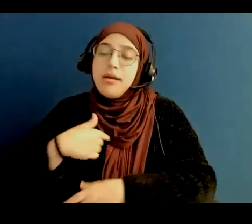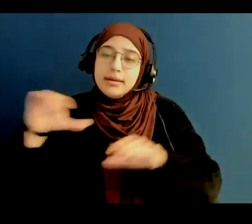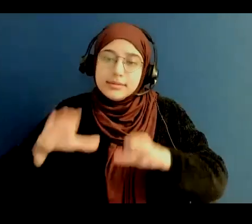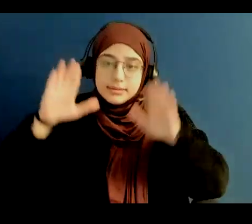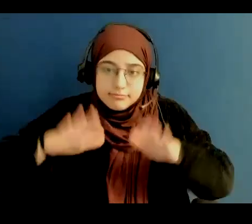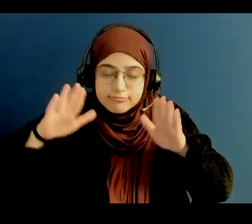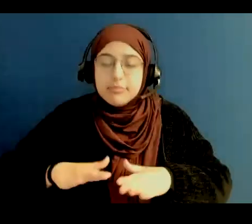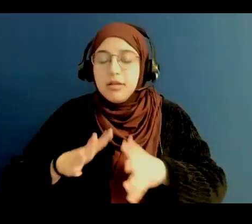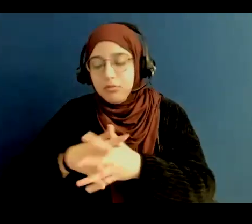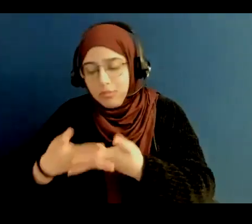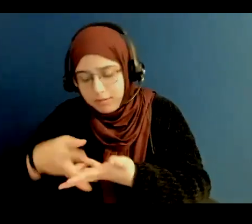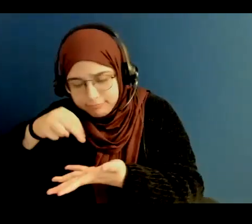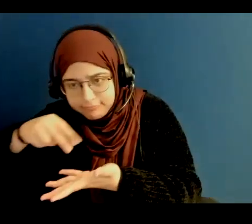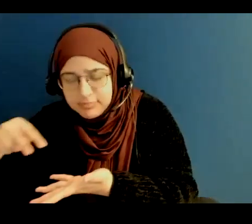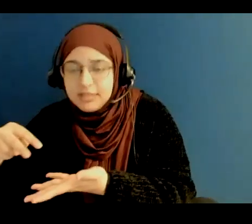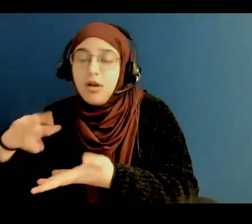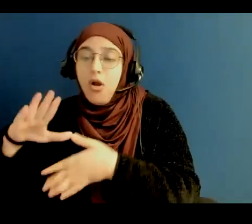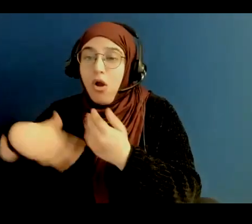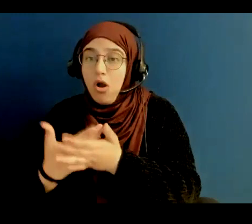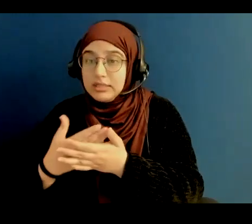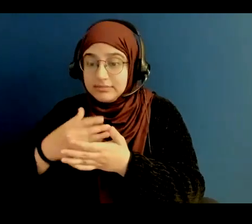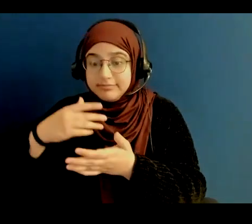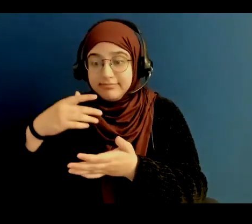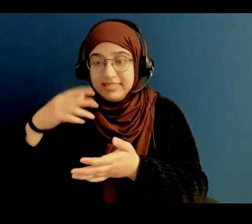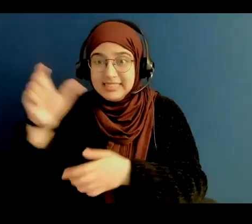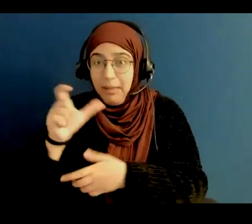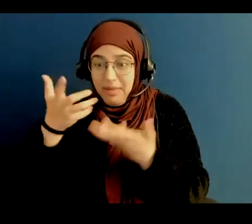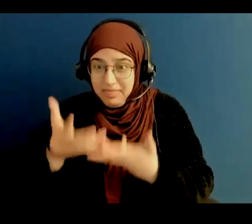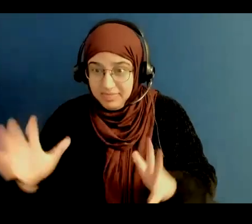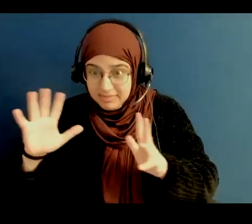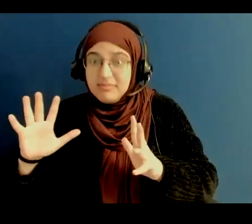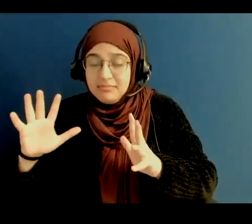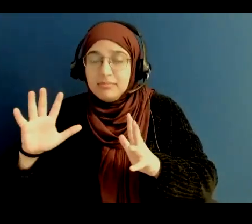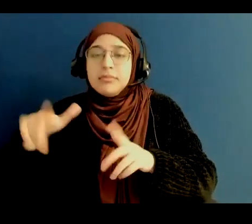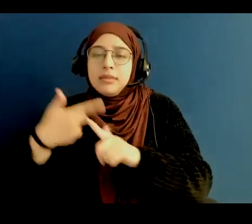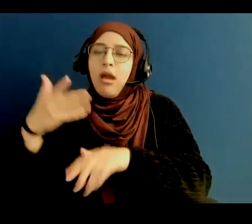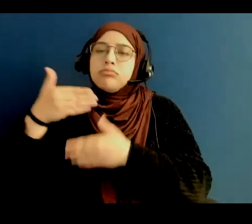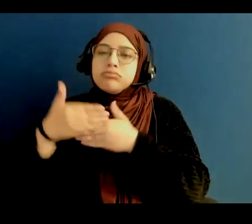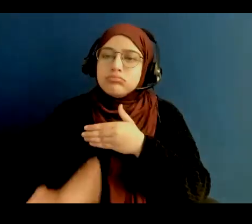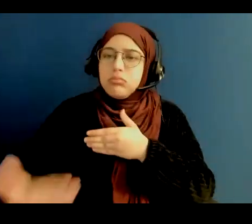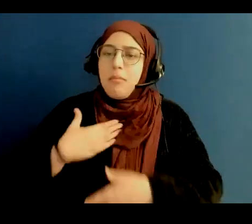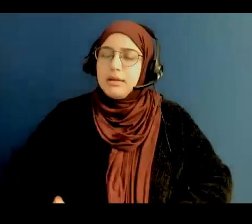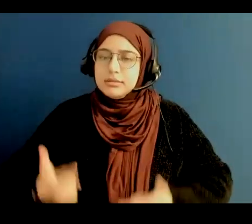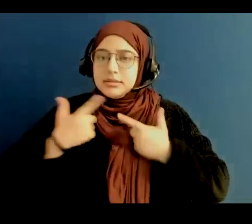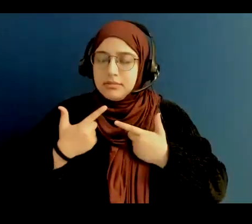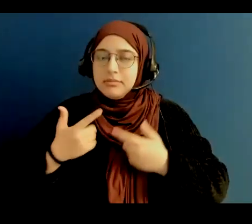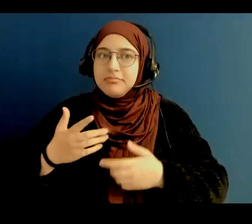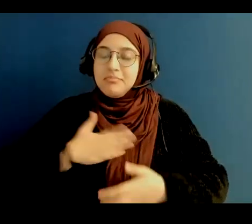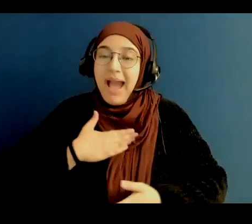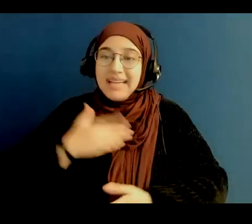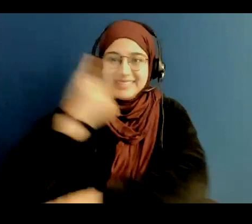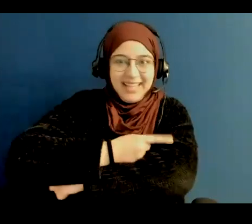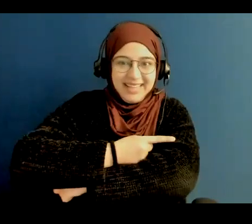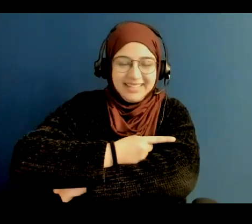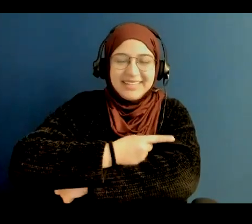have done all of the Islamic stuff, I can spend the rest of the day working, giving lectures, doing my university